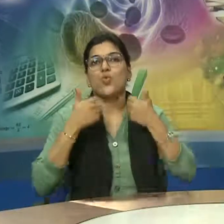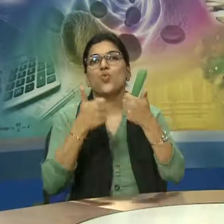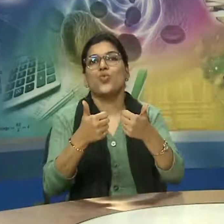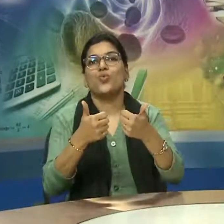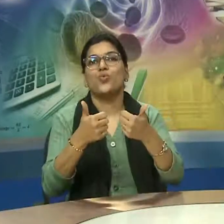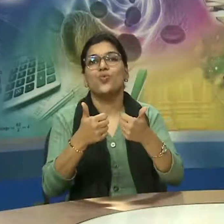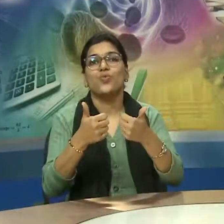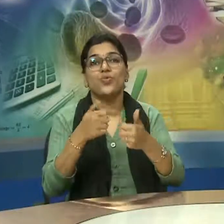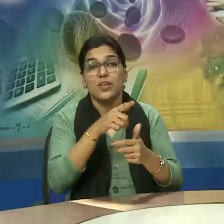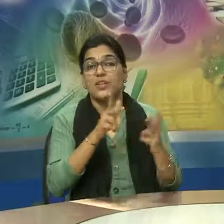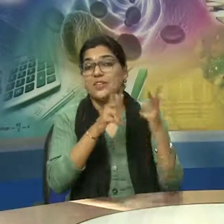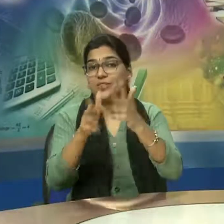for themselves.